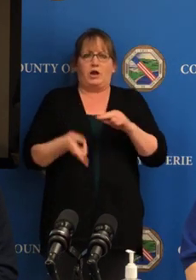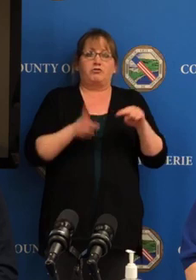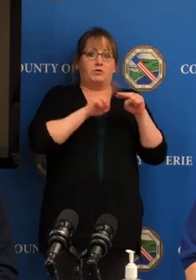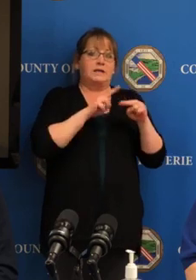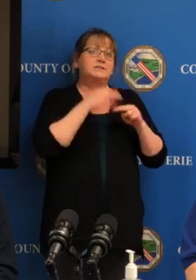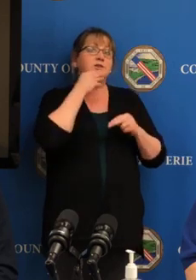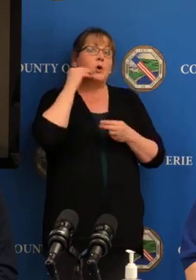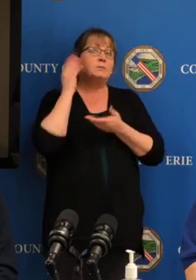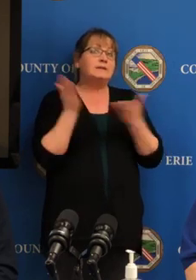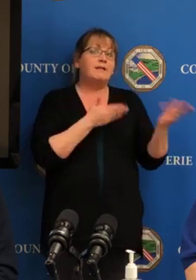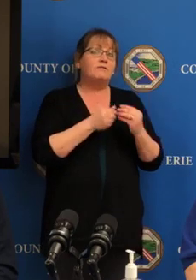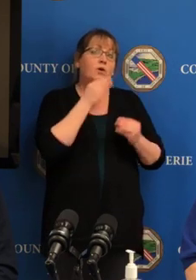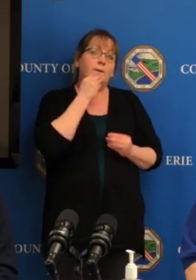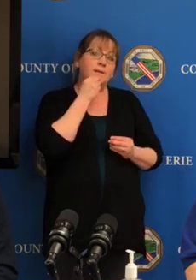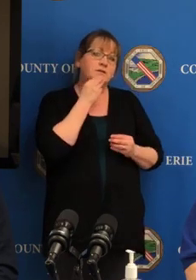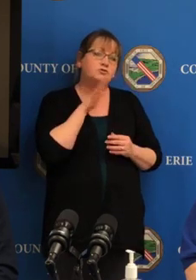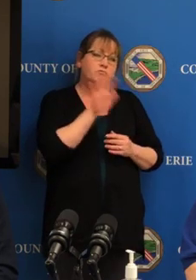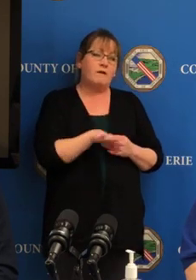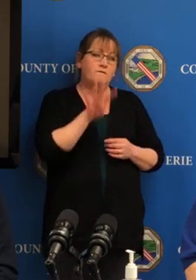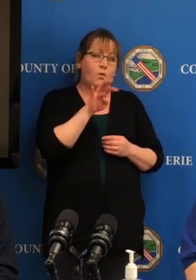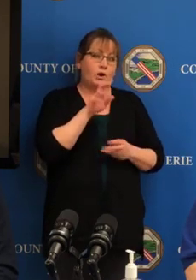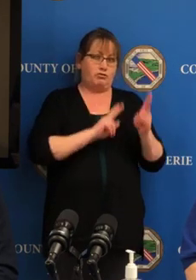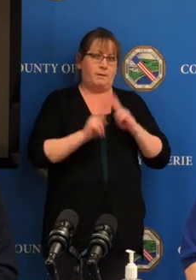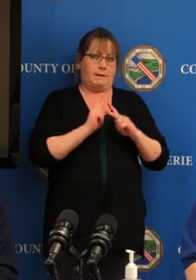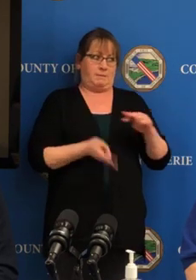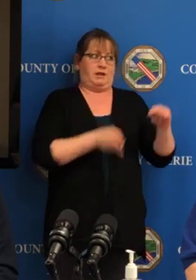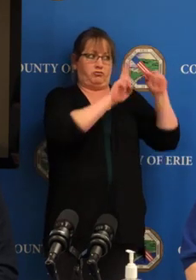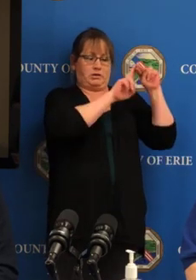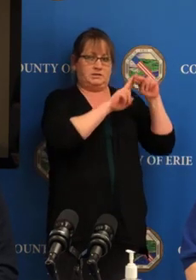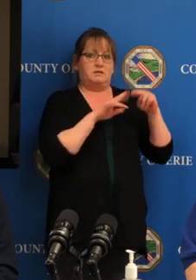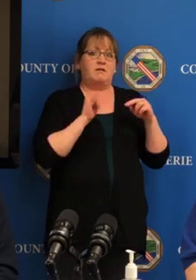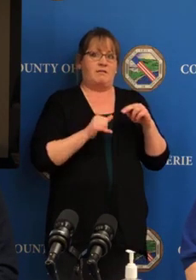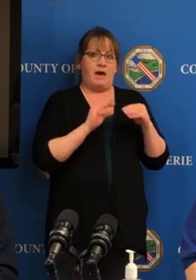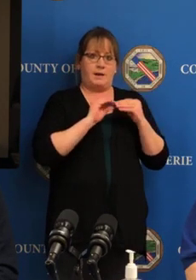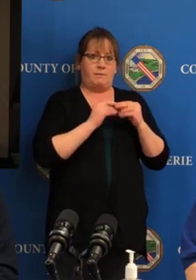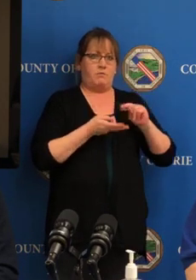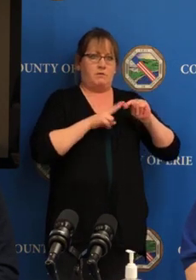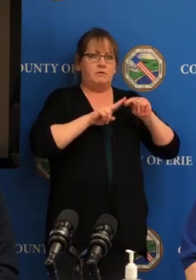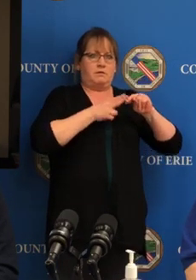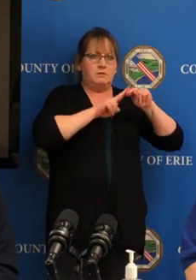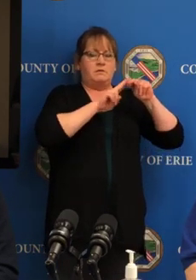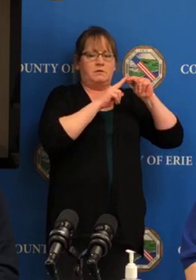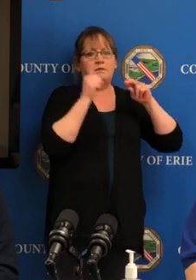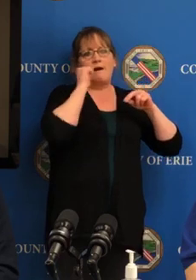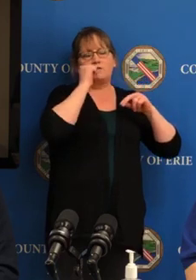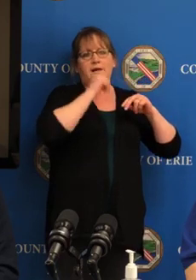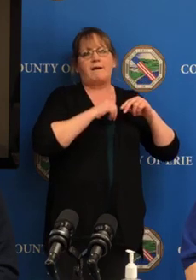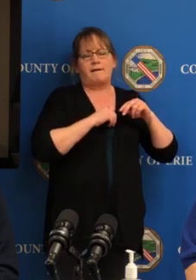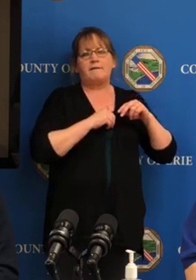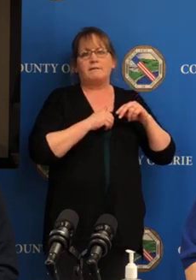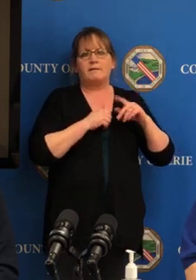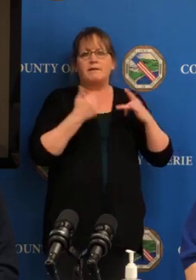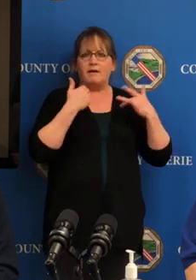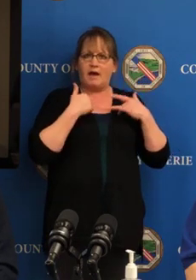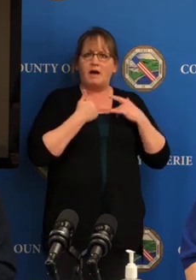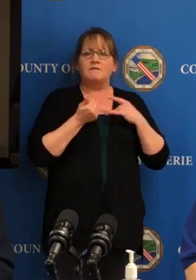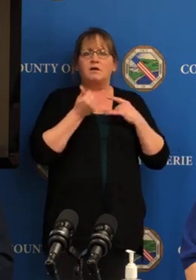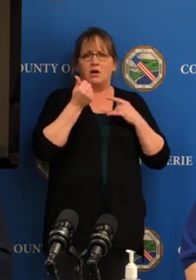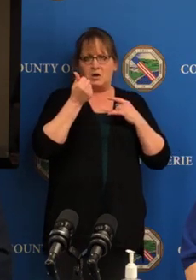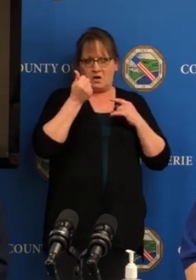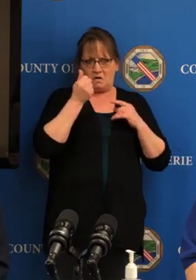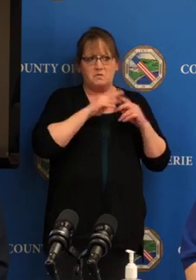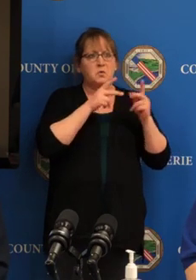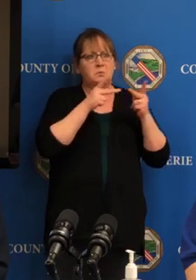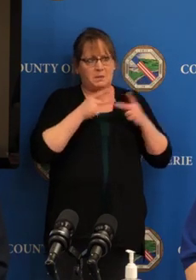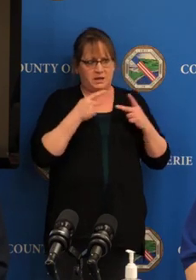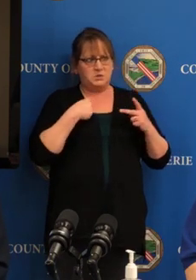meals by approximately 400 people so far. That number is continuing to grow every day. We have a few commissaries that we deal